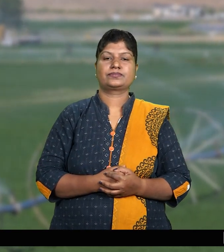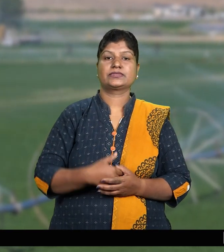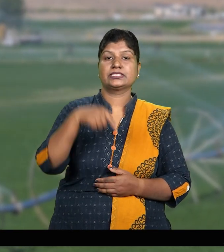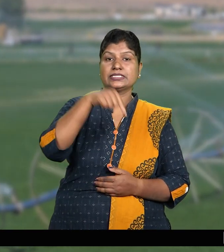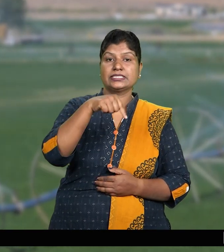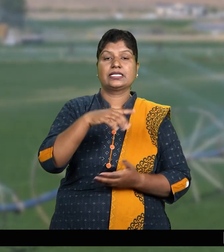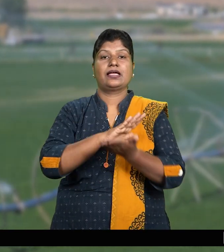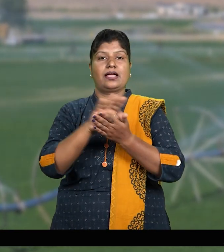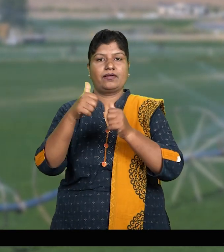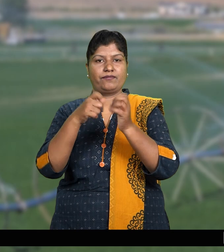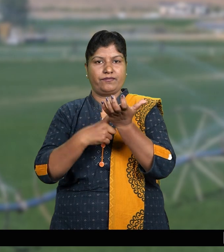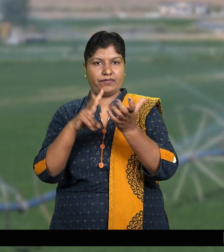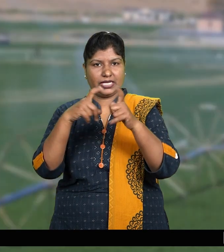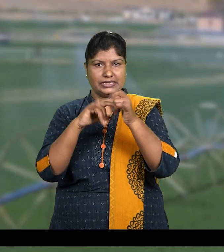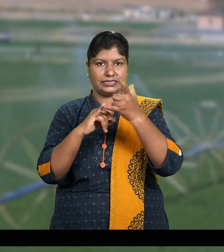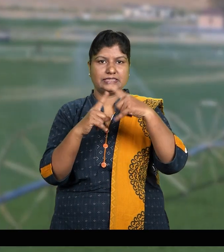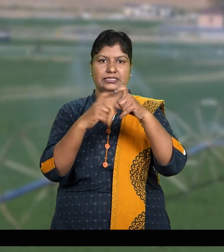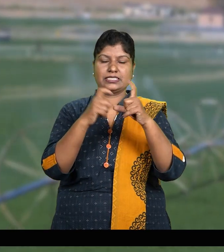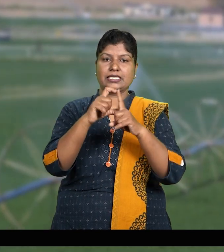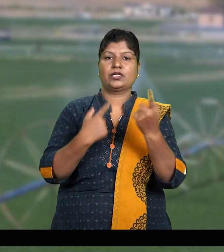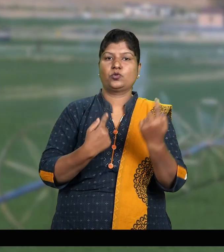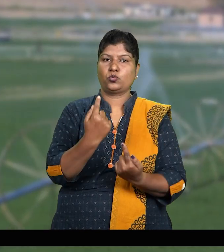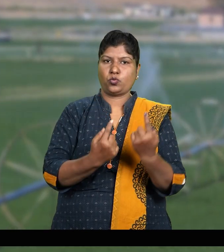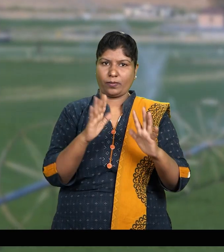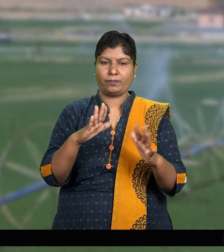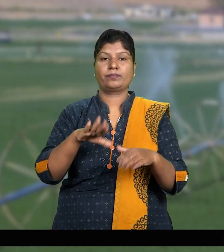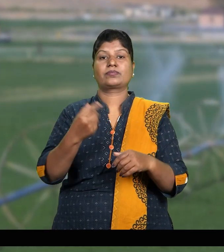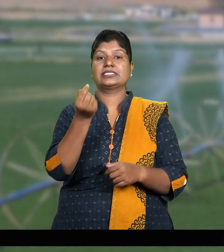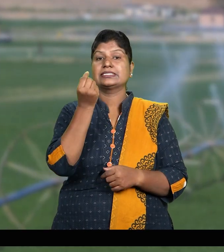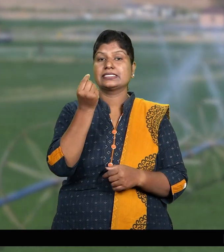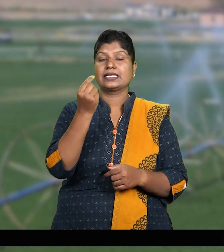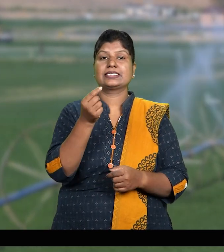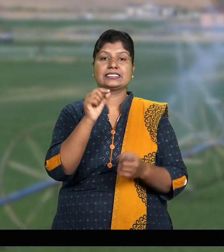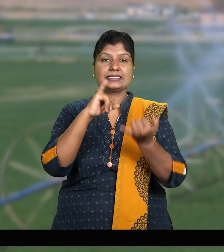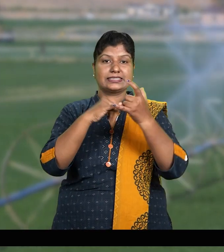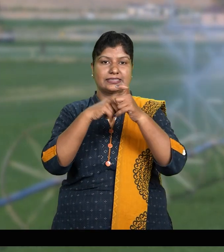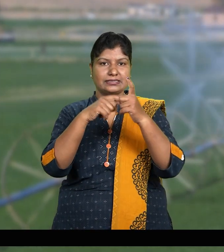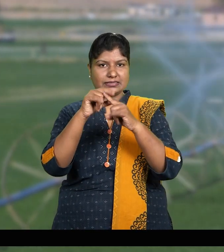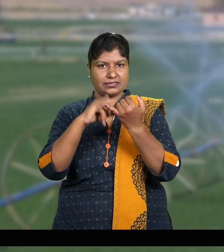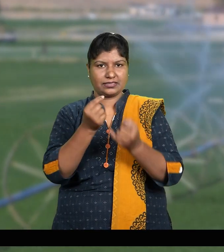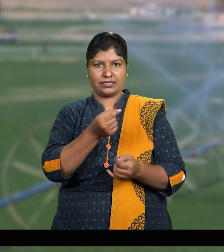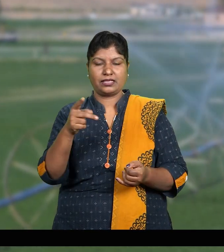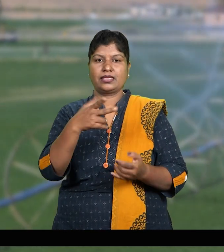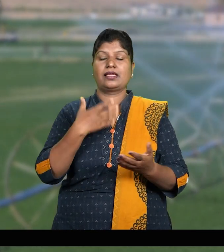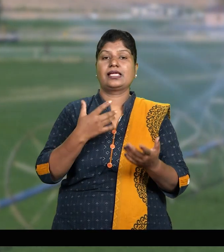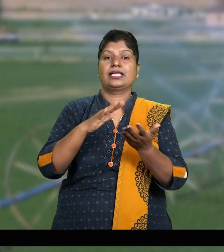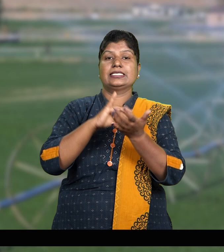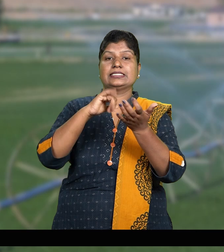In the harvested crop, the grain seeds need to be separated from the